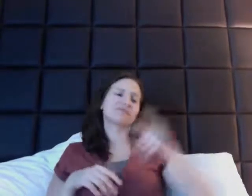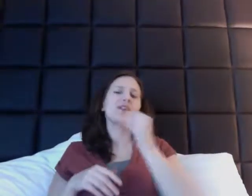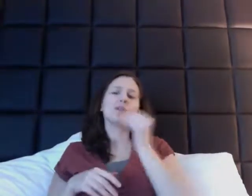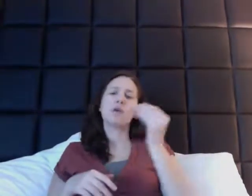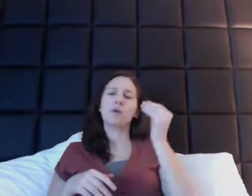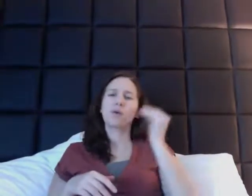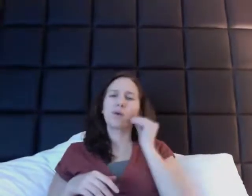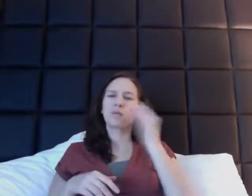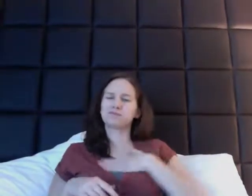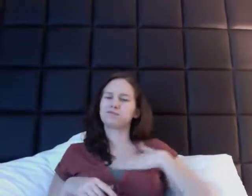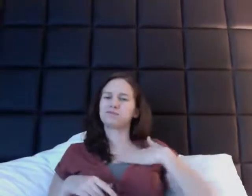home.